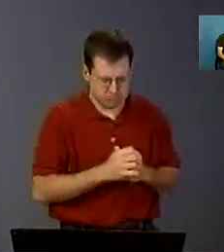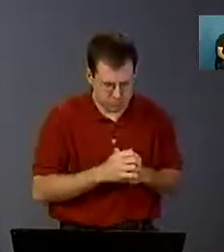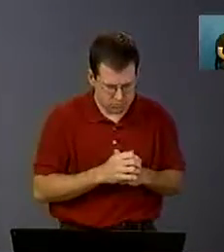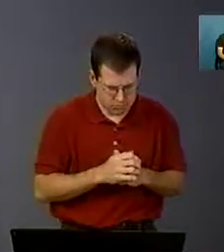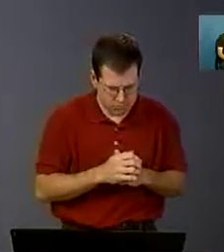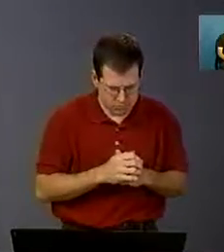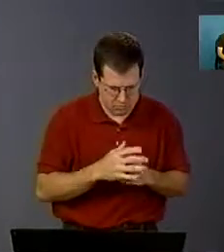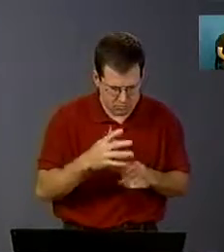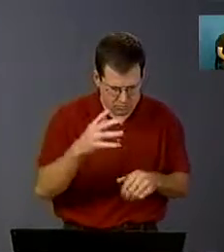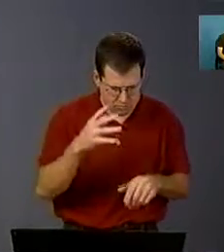floor?